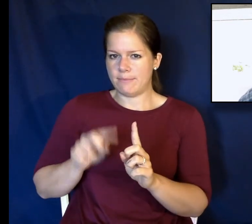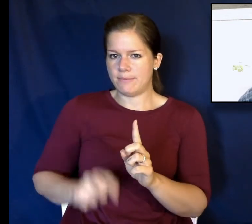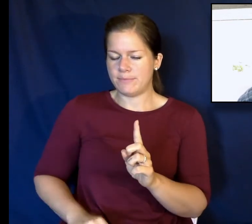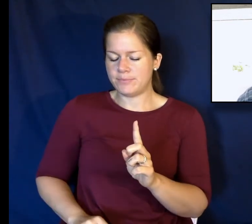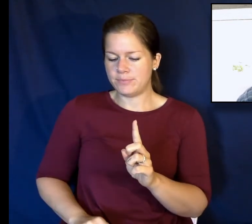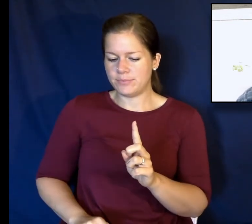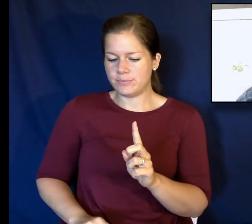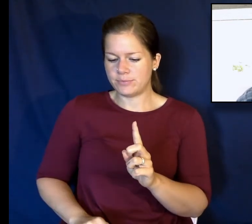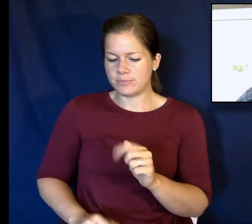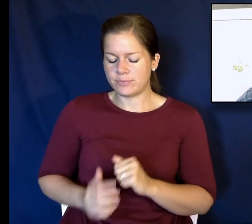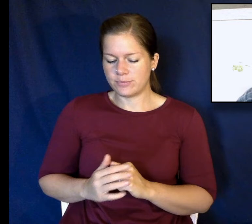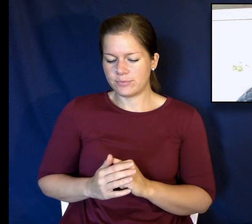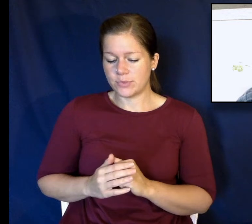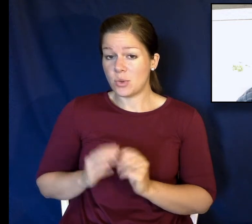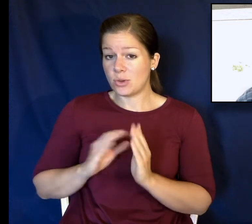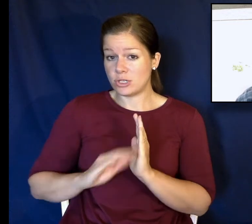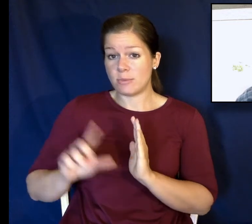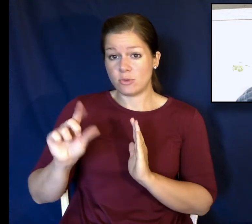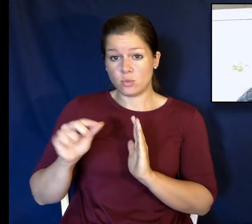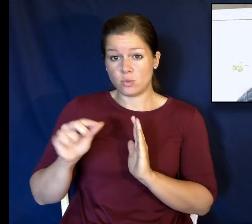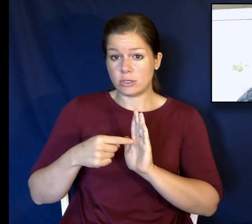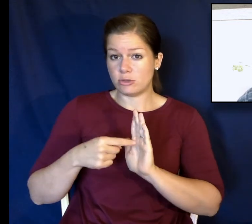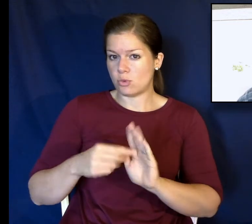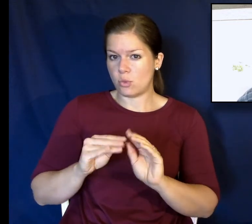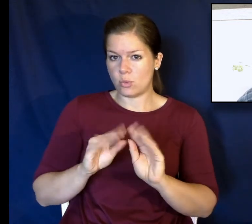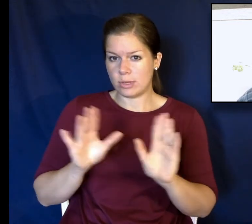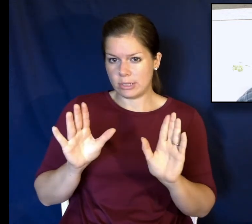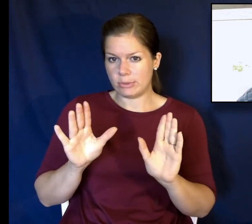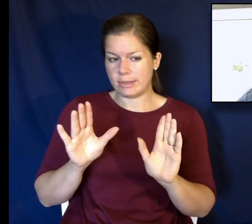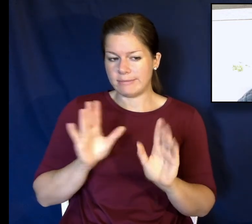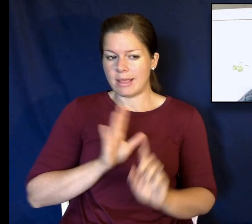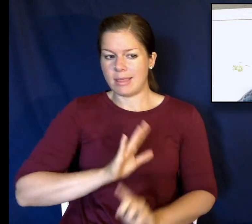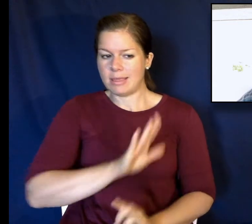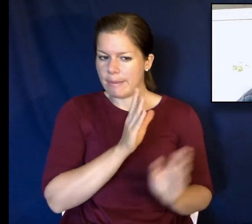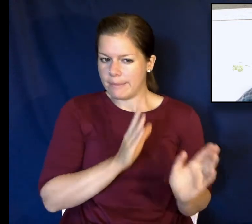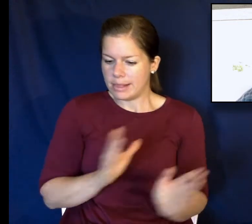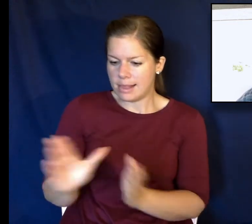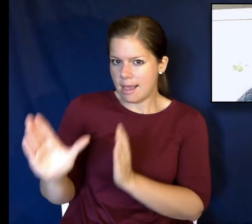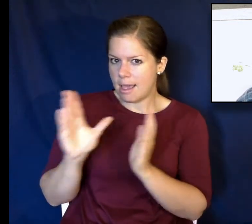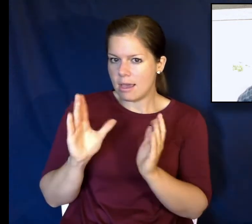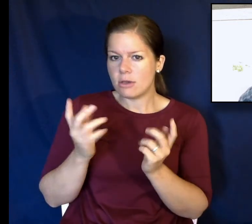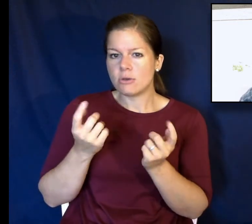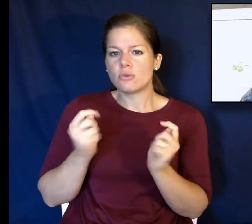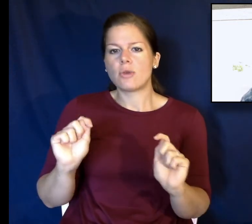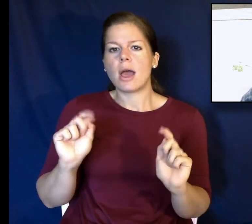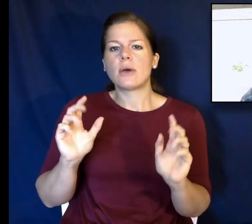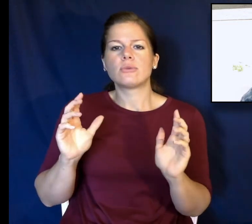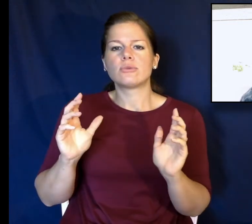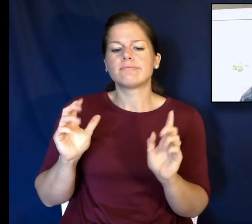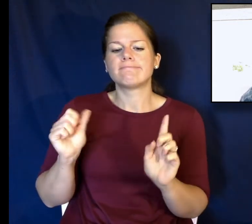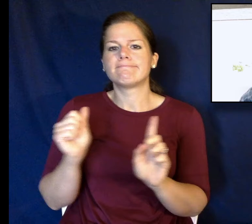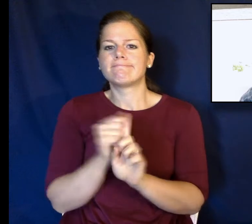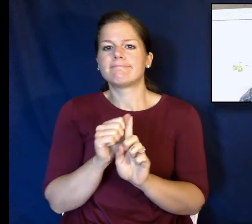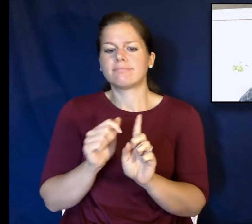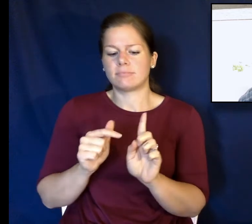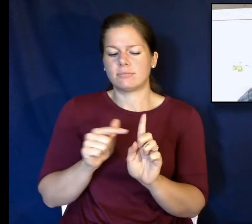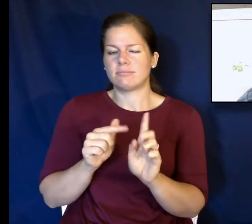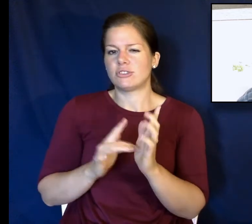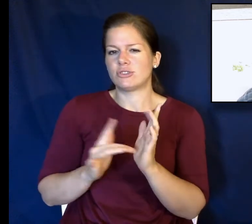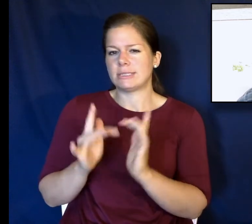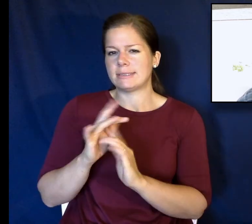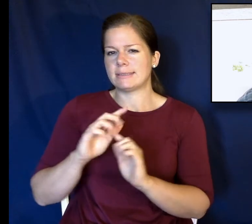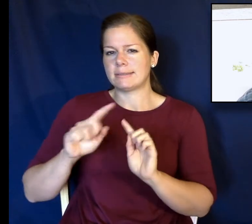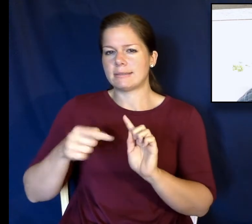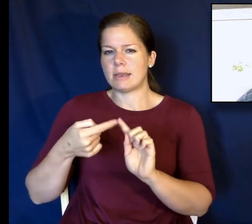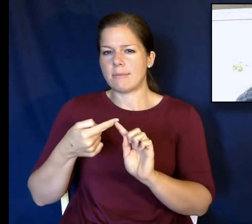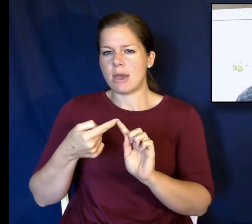specifically on them trying to trap Jesus about paying taxes to Caesar. They really thought that they